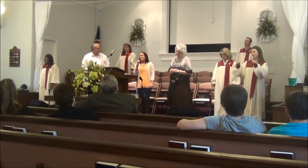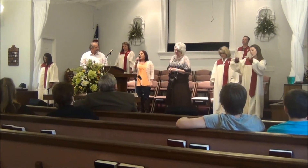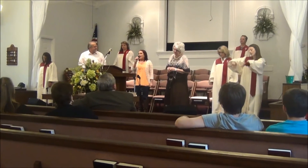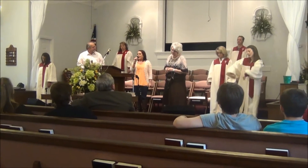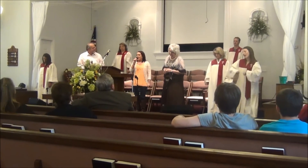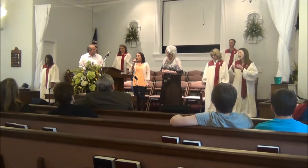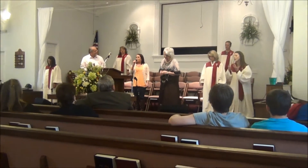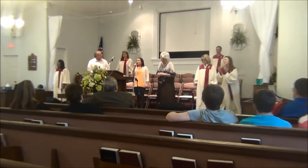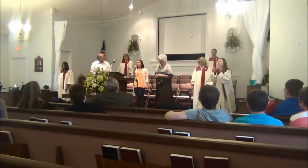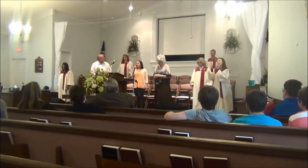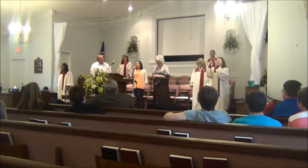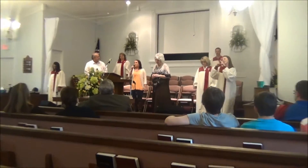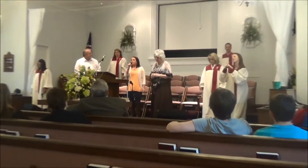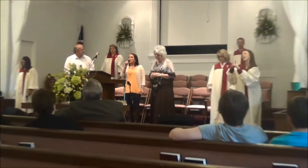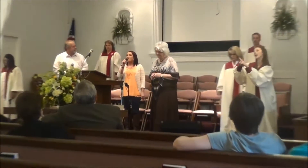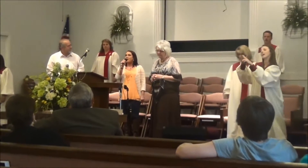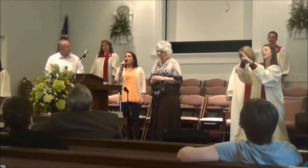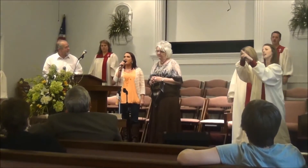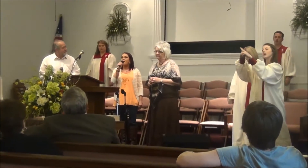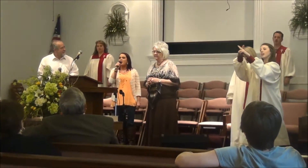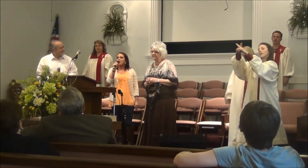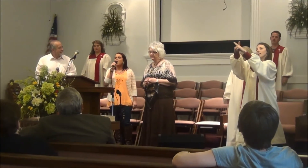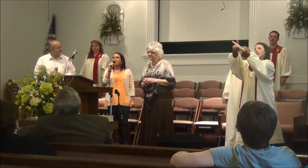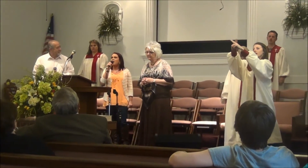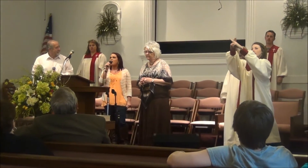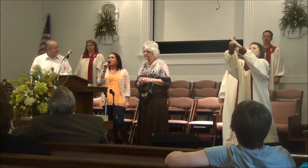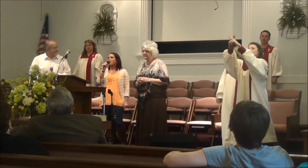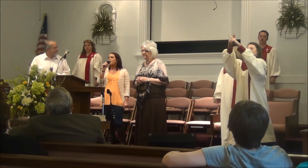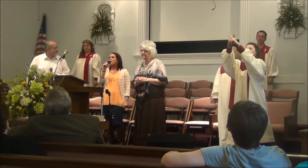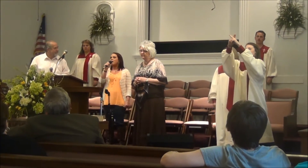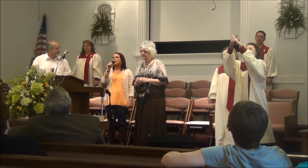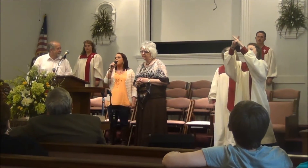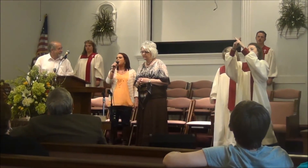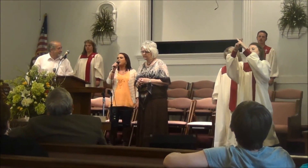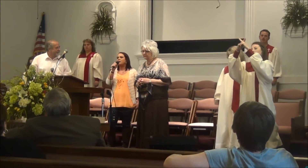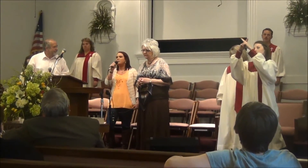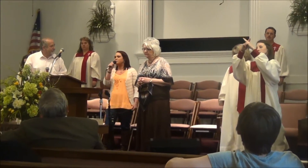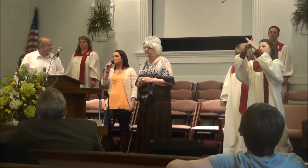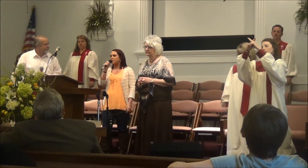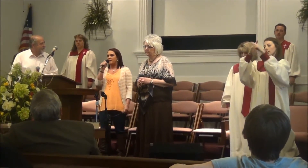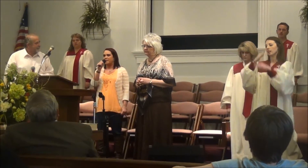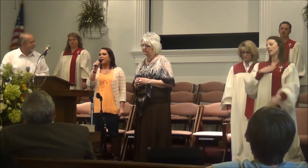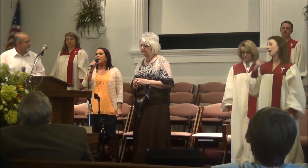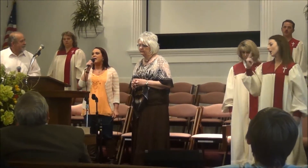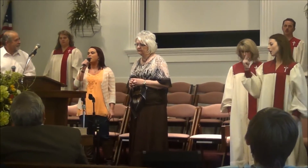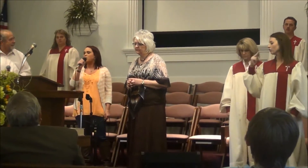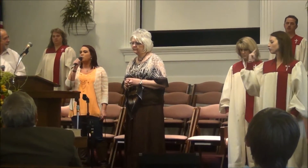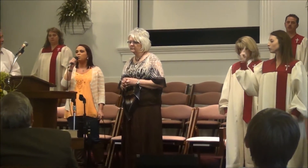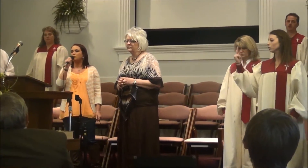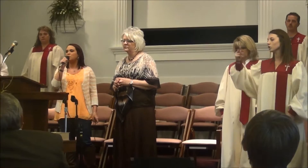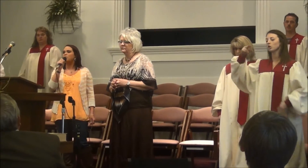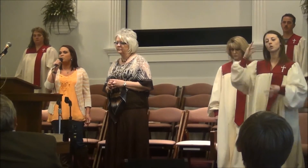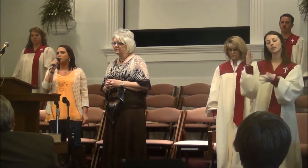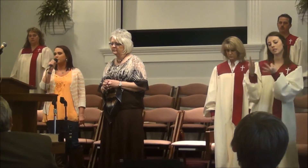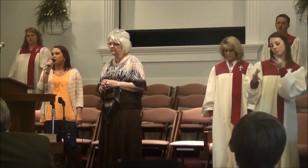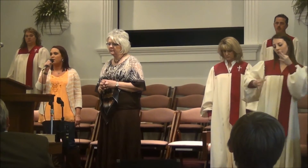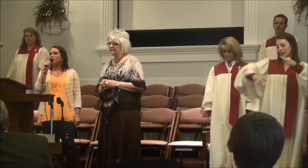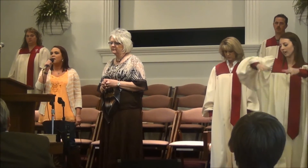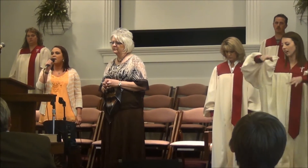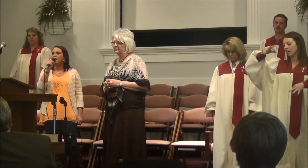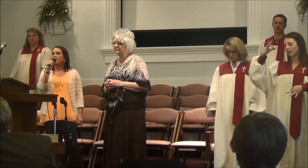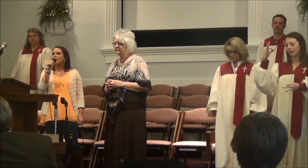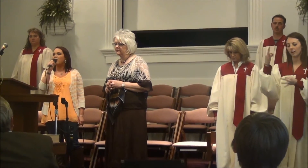How many names can I use to